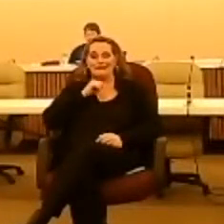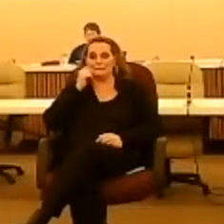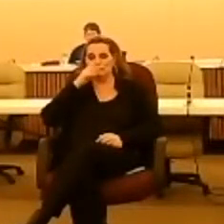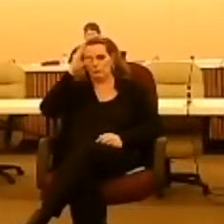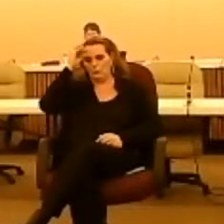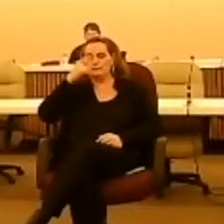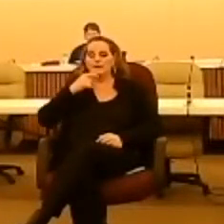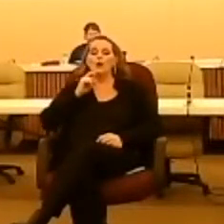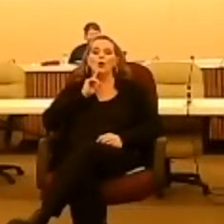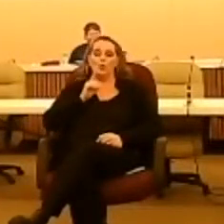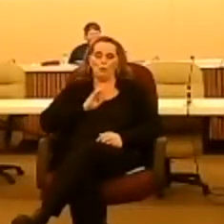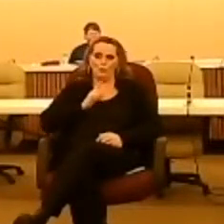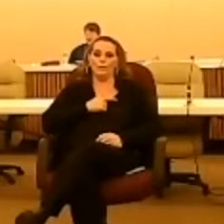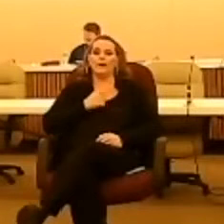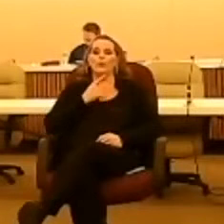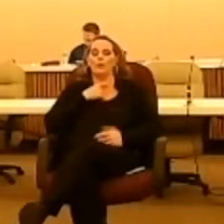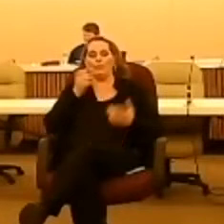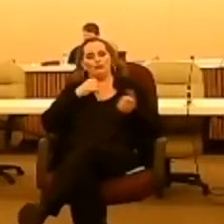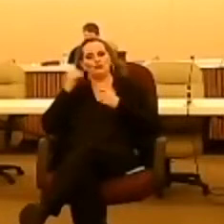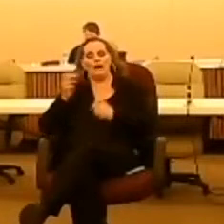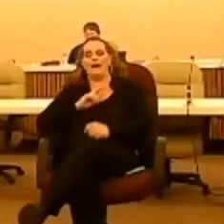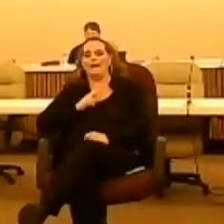drive our kids to school.